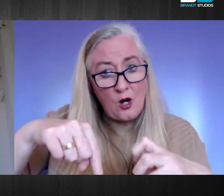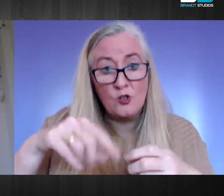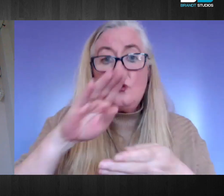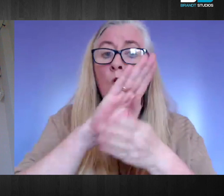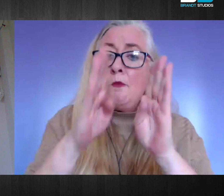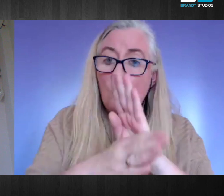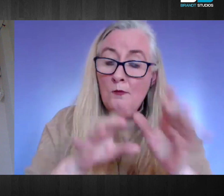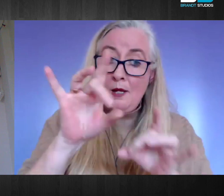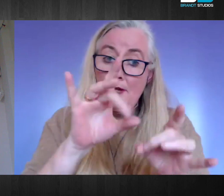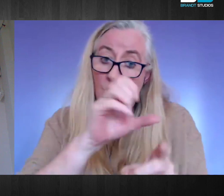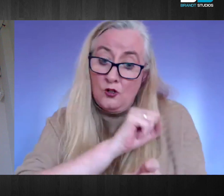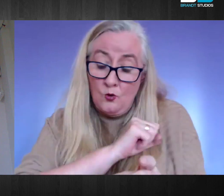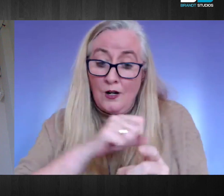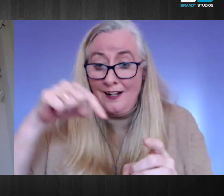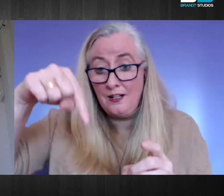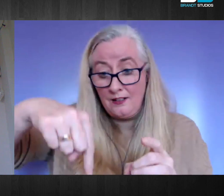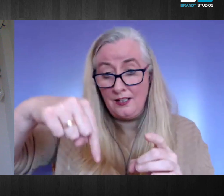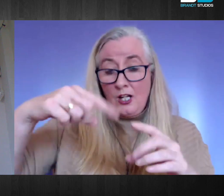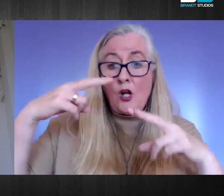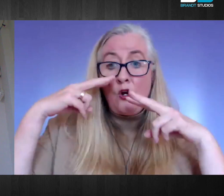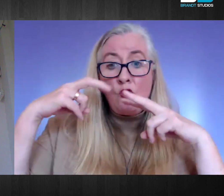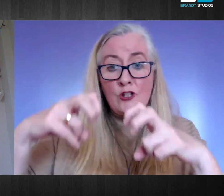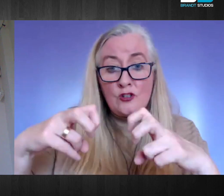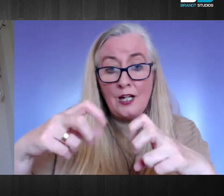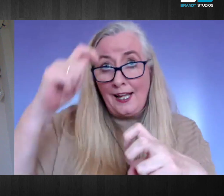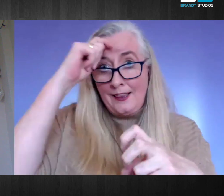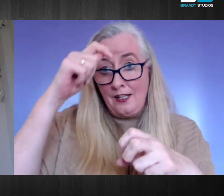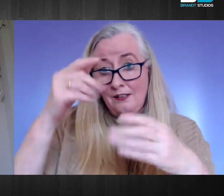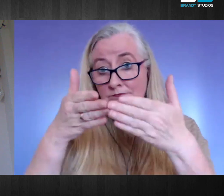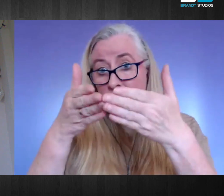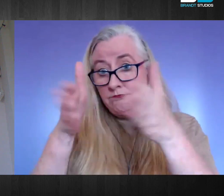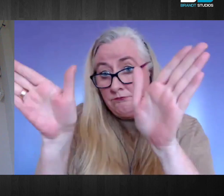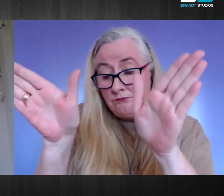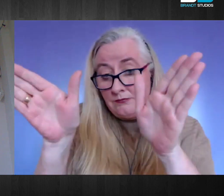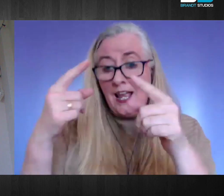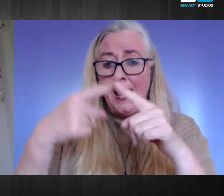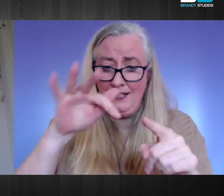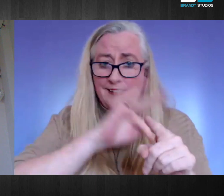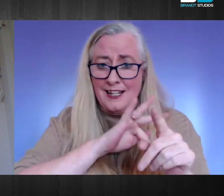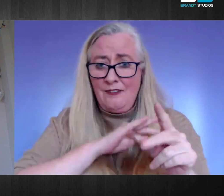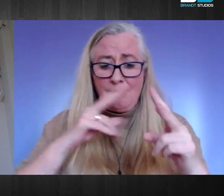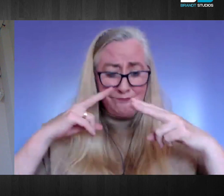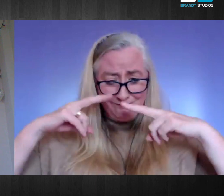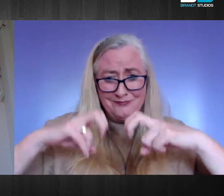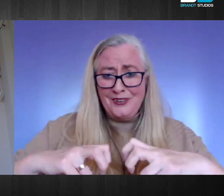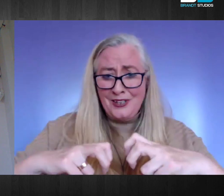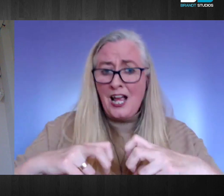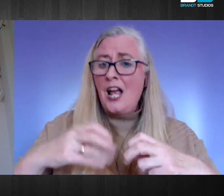the research looks outward as well as inward to increase